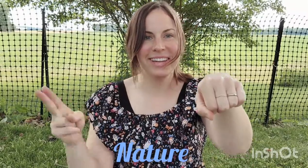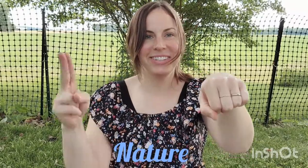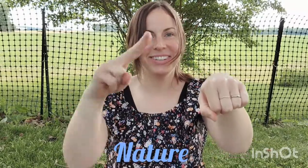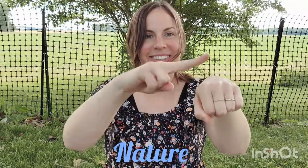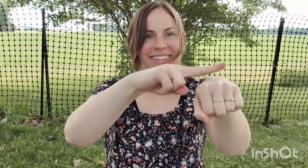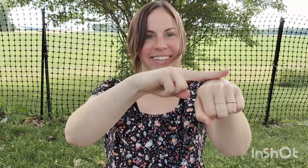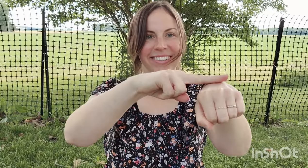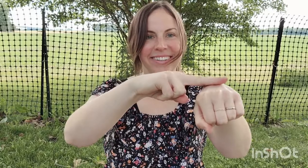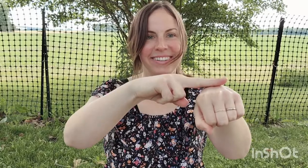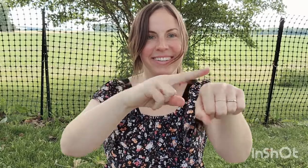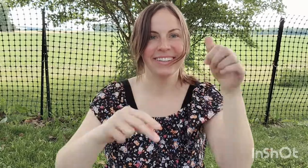Nature.